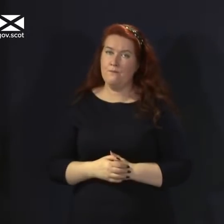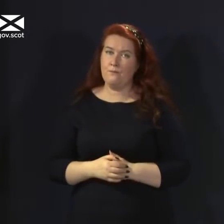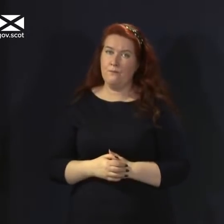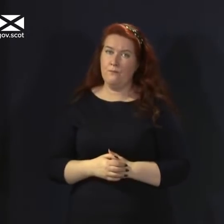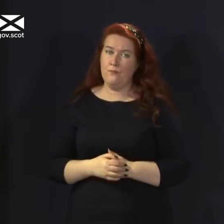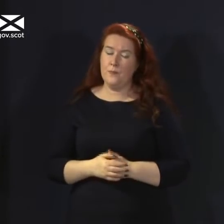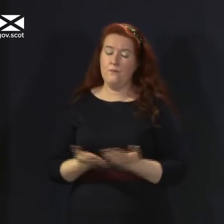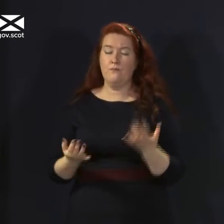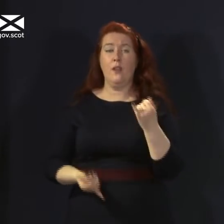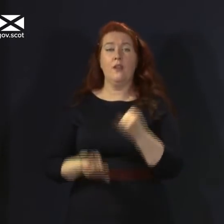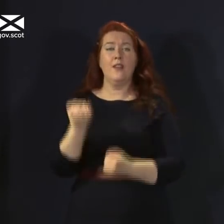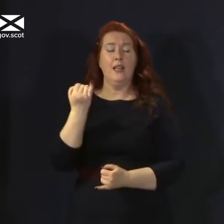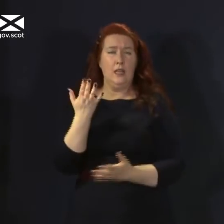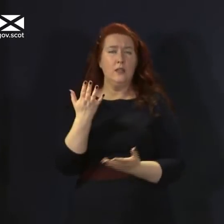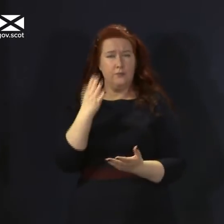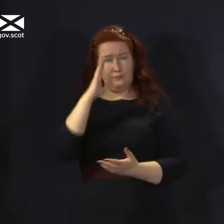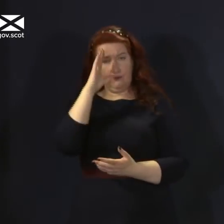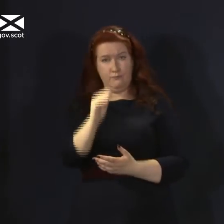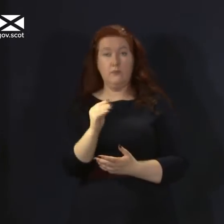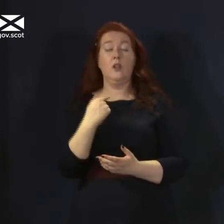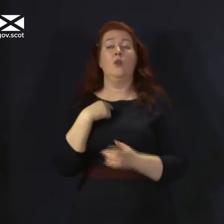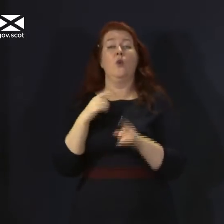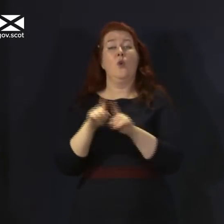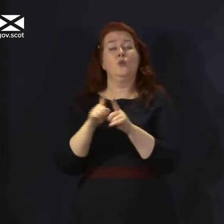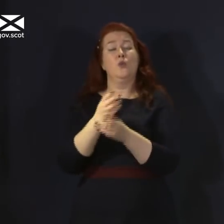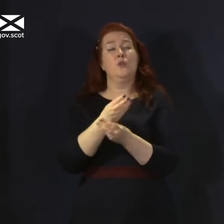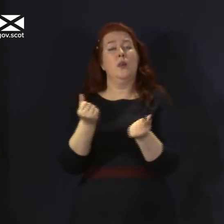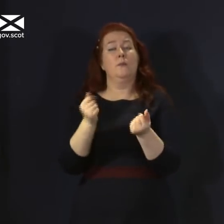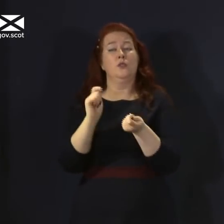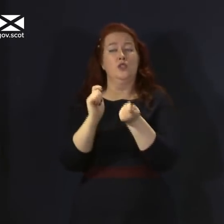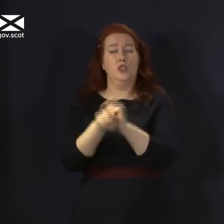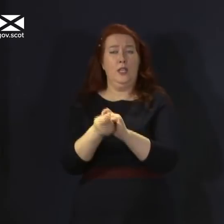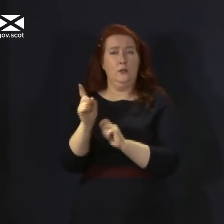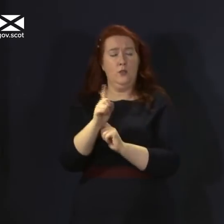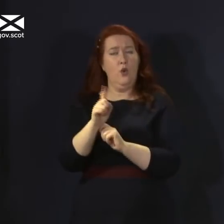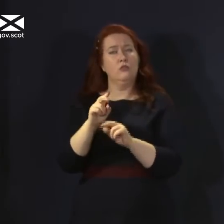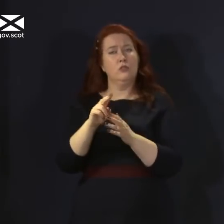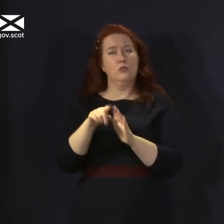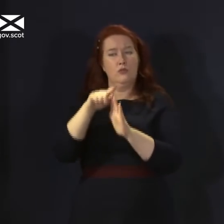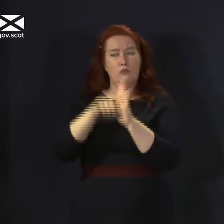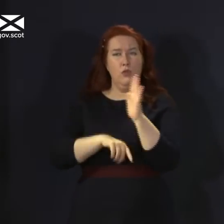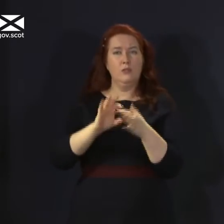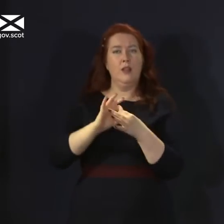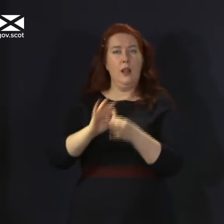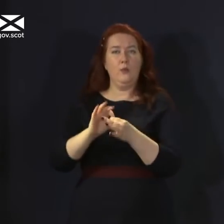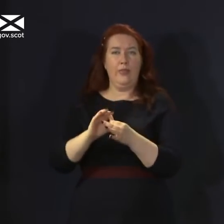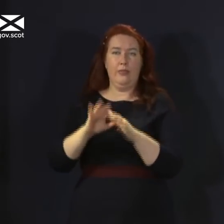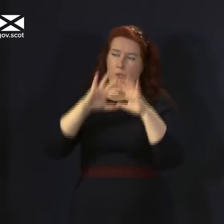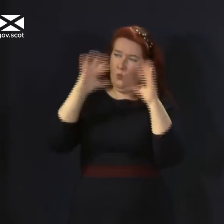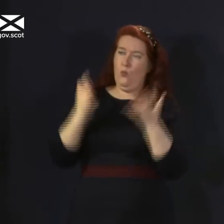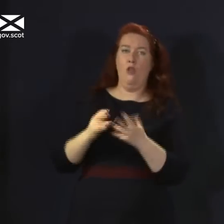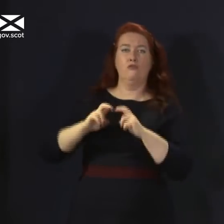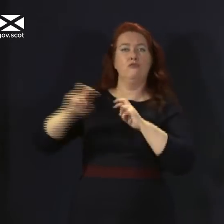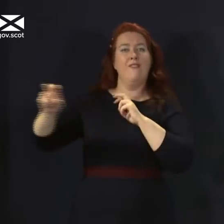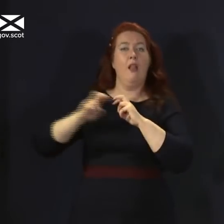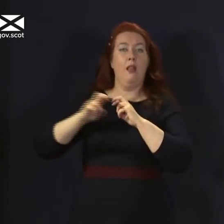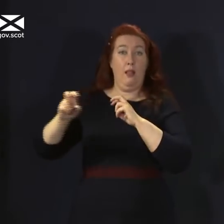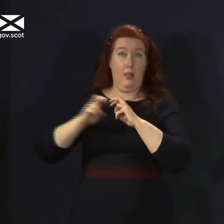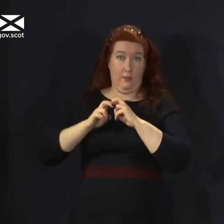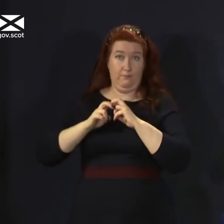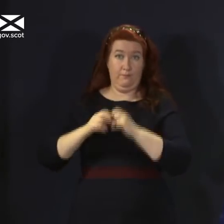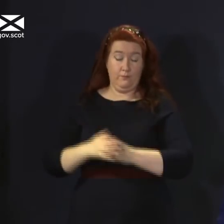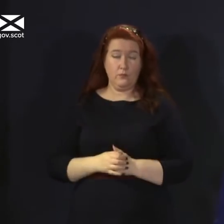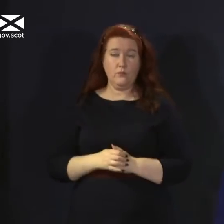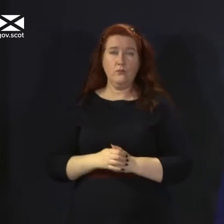Now, finally, I want to confirm that we will make some changes to the rules on international travel. Now, at the outset of